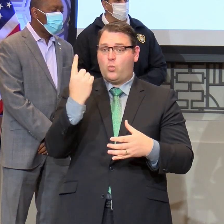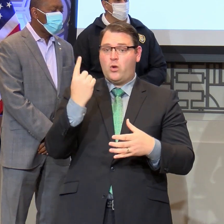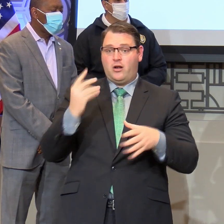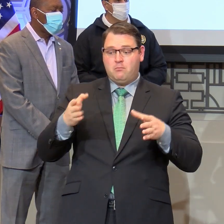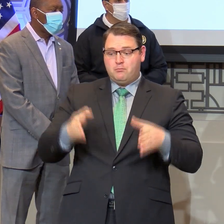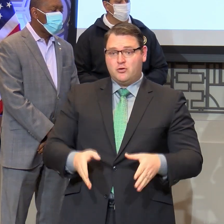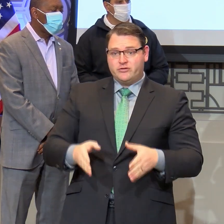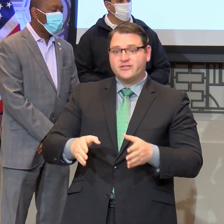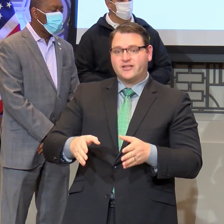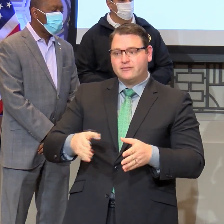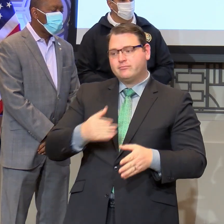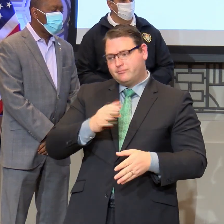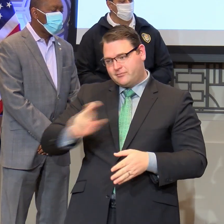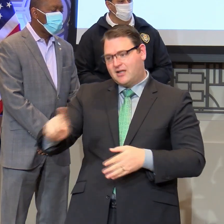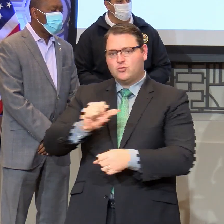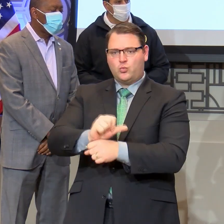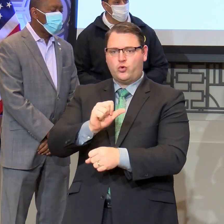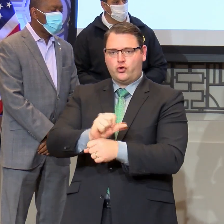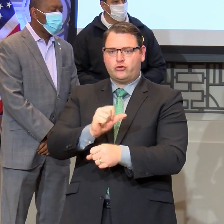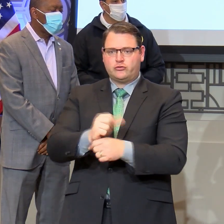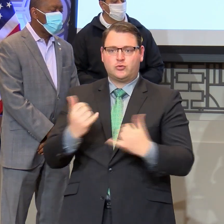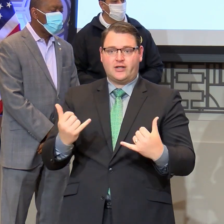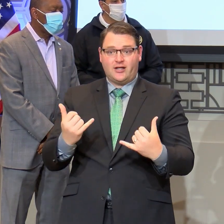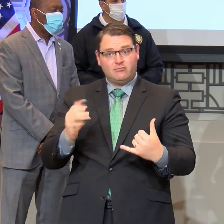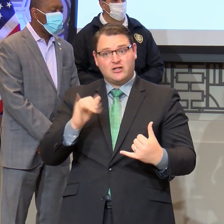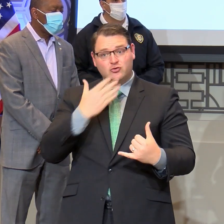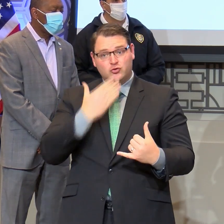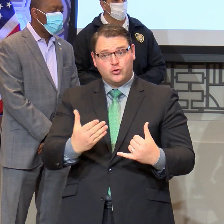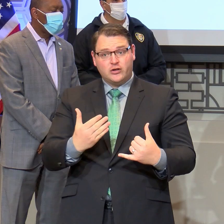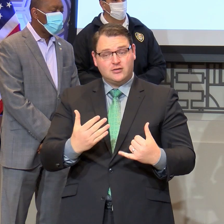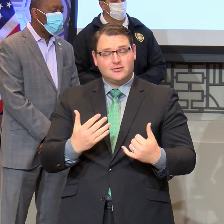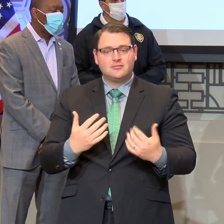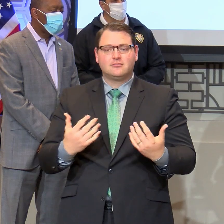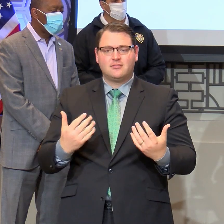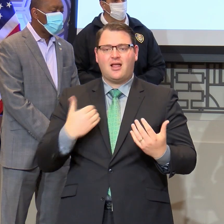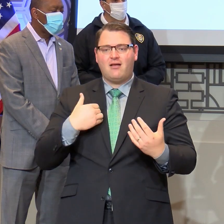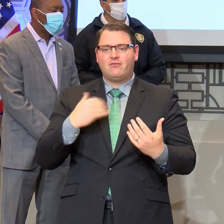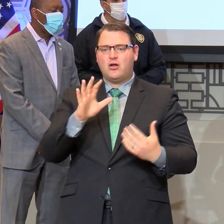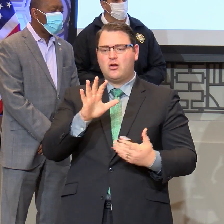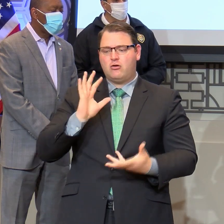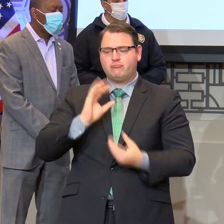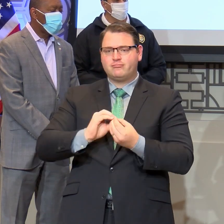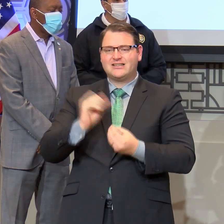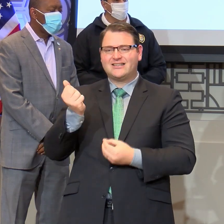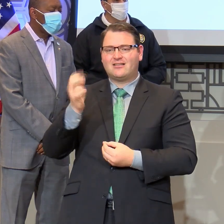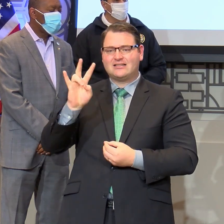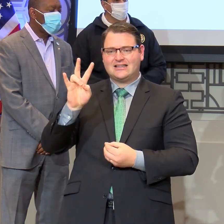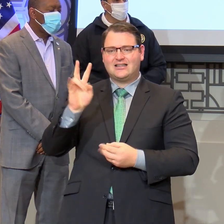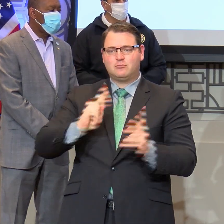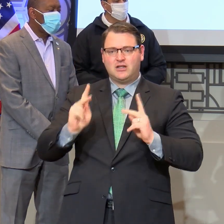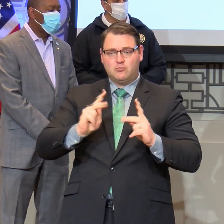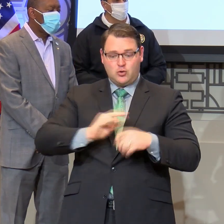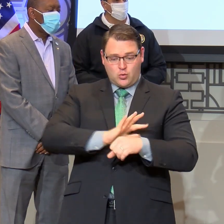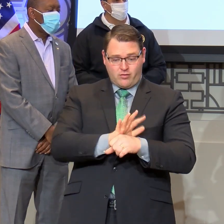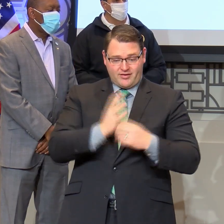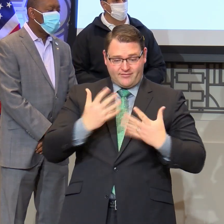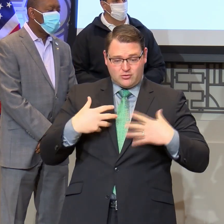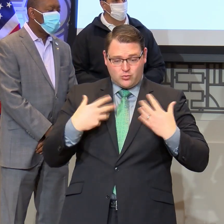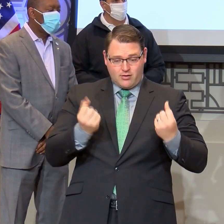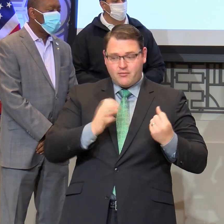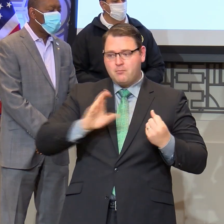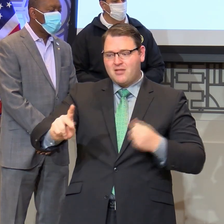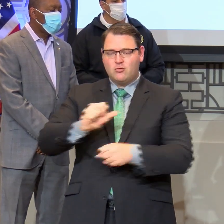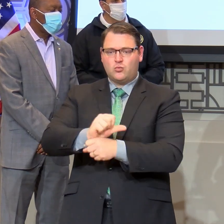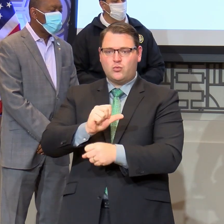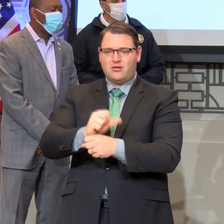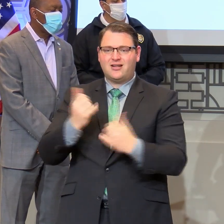today, which is good news. And I think that brings us up to 17 that have been released back to work. And we're down to the low 70s